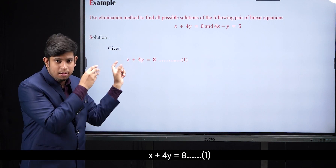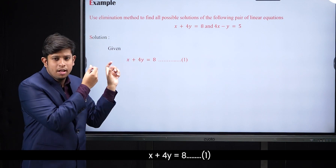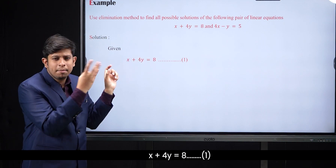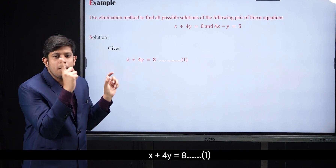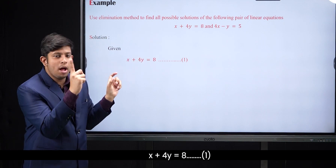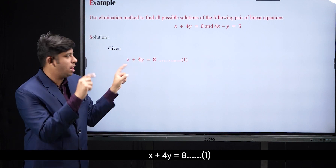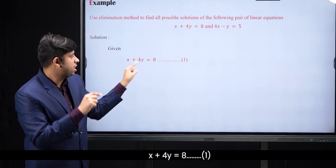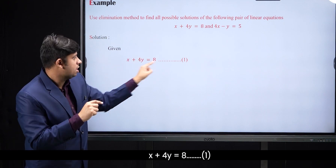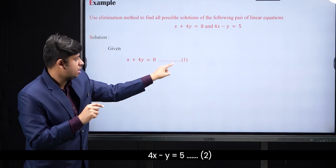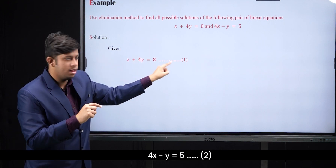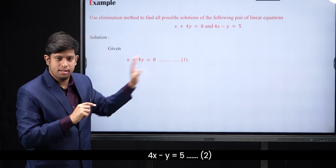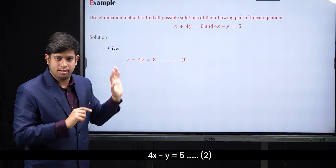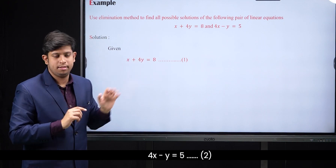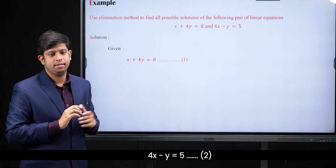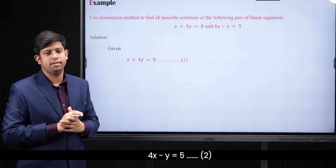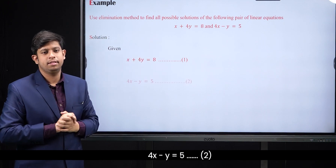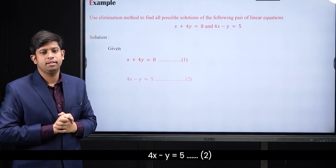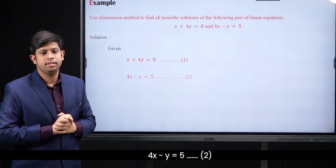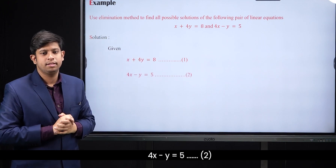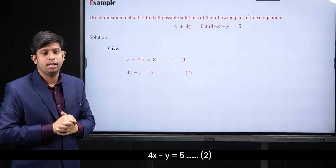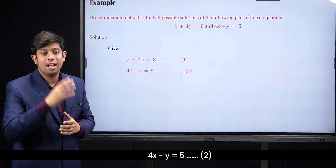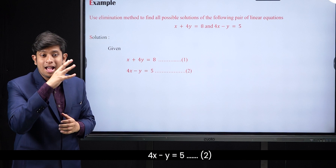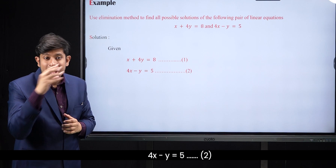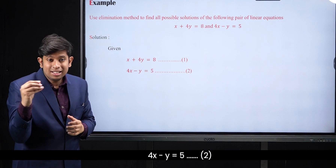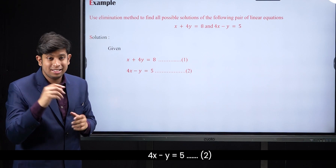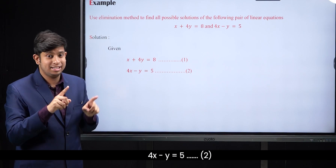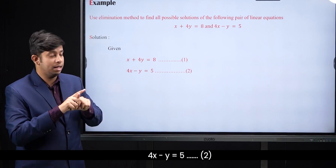and 4x minus y is equal to 5 as equation 2.